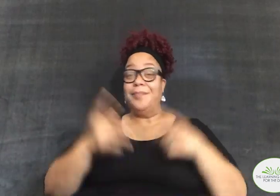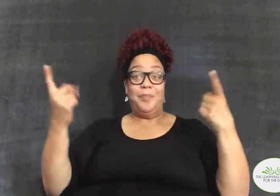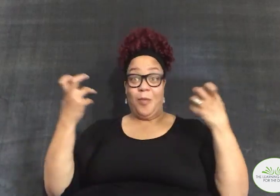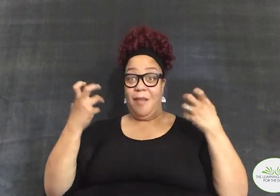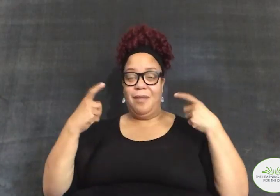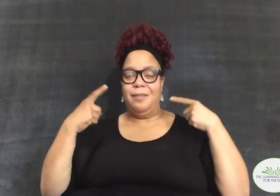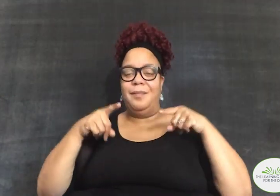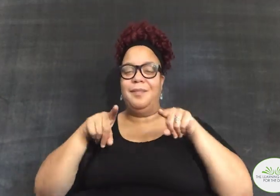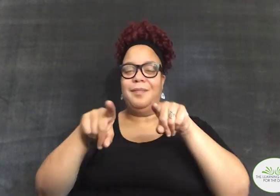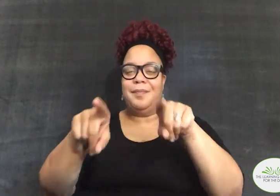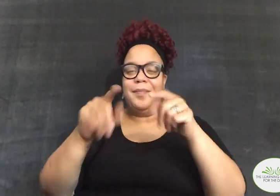organization.